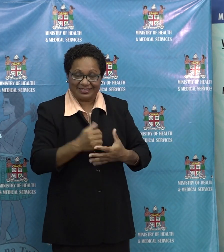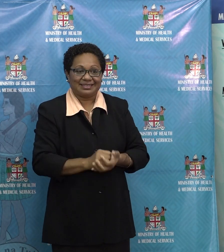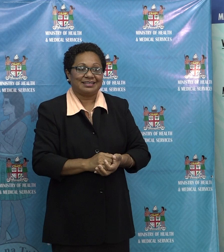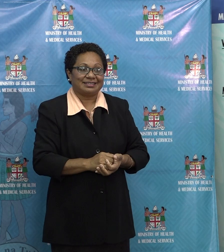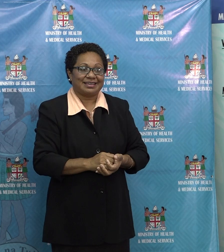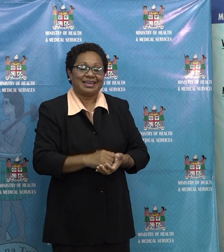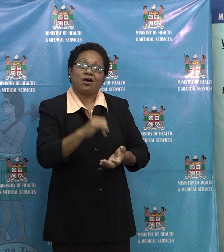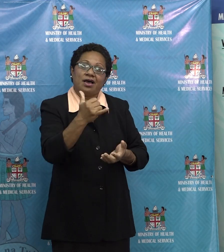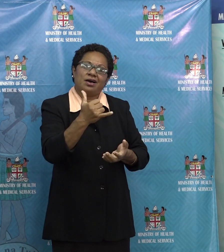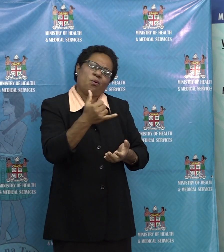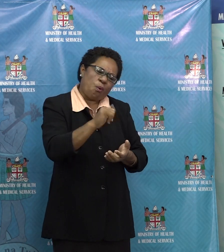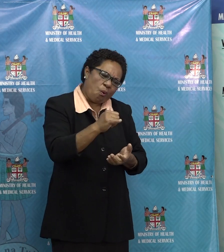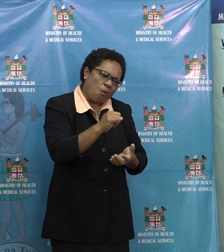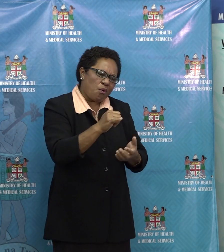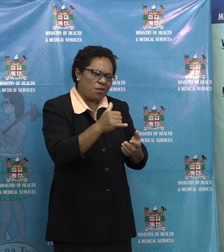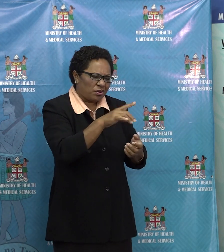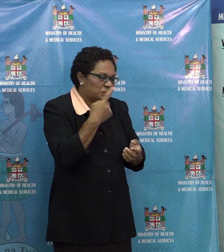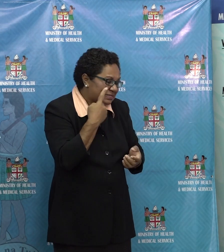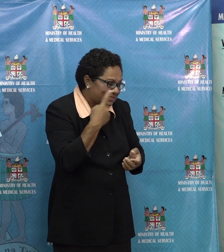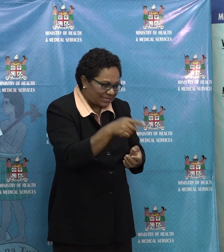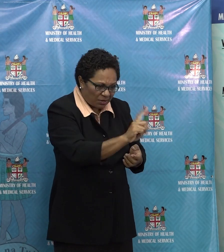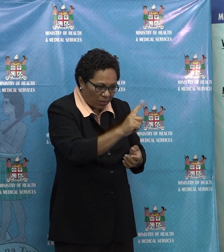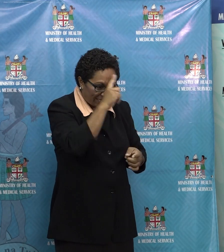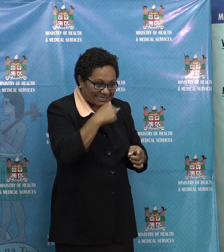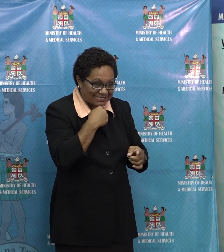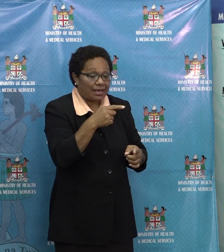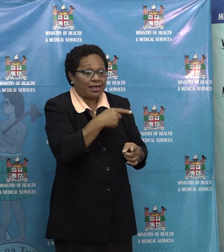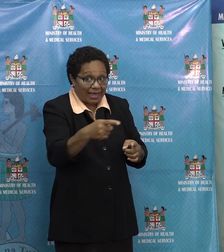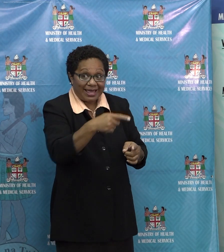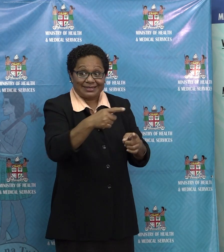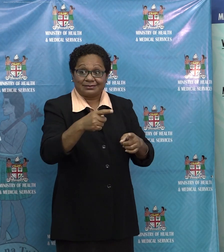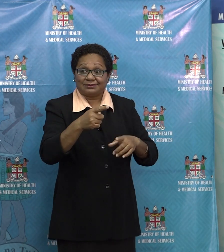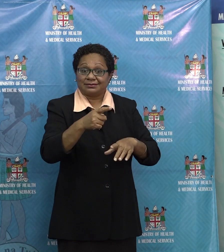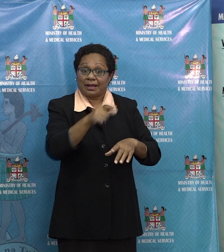or otherwise. And from there, they are directed whether they go into the